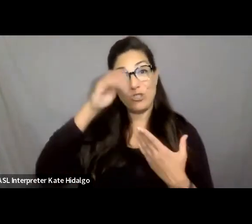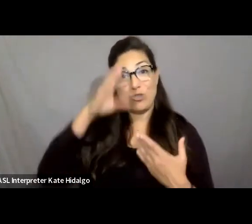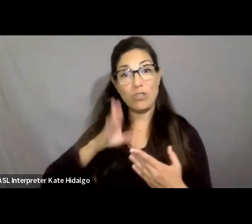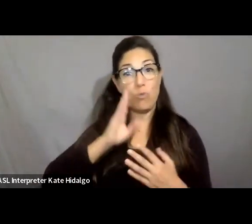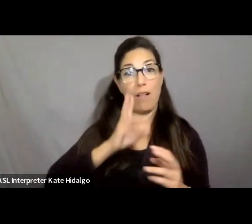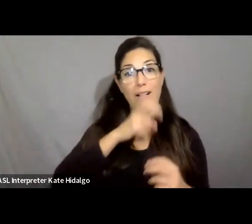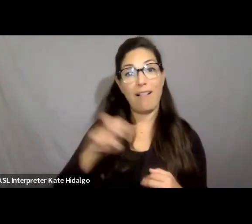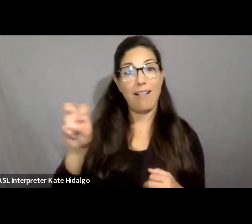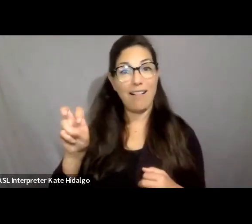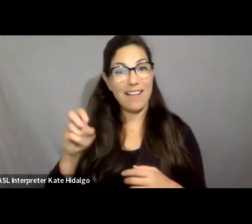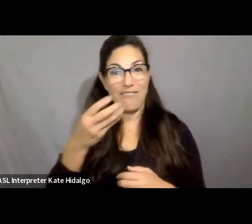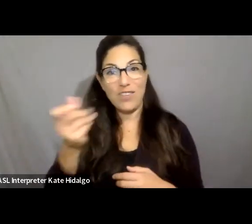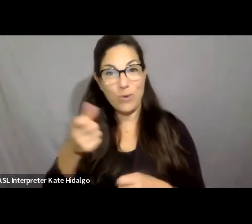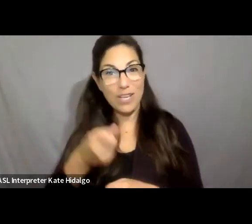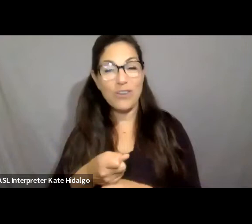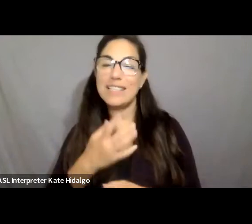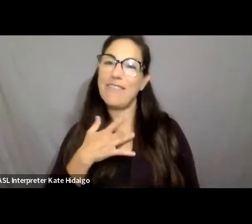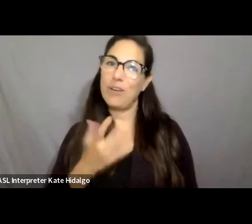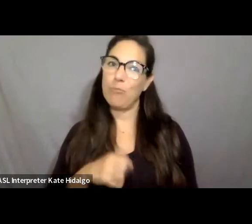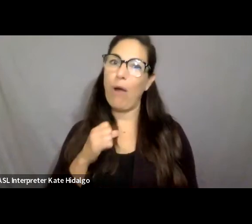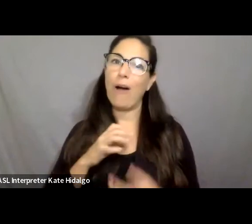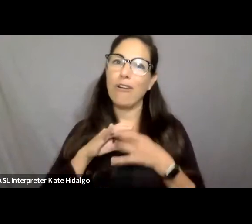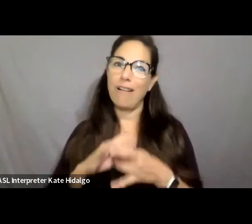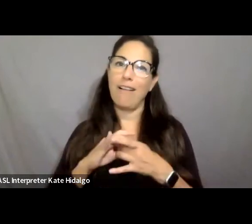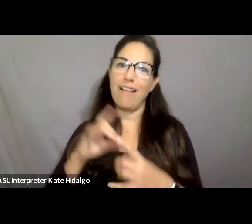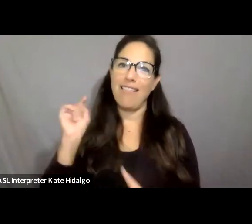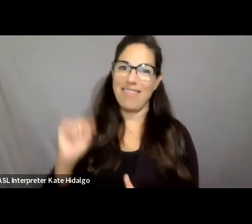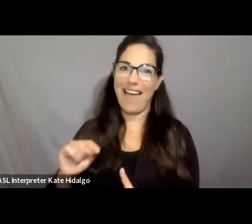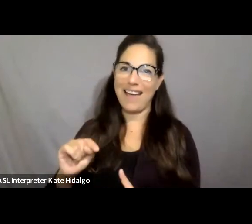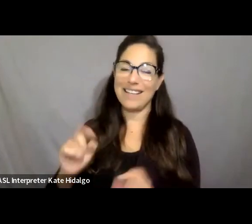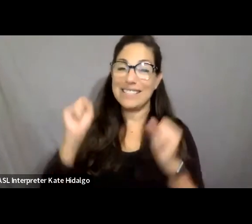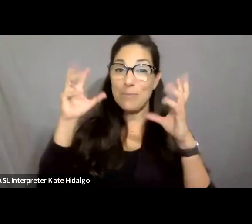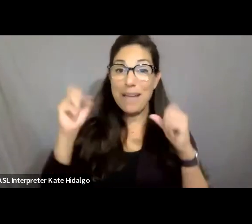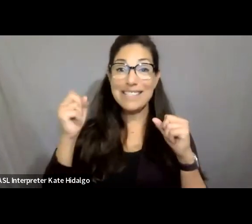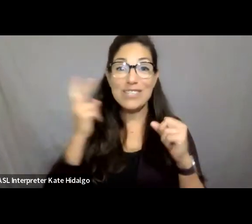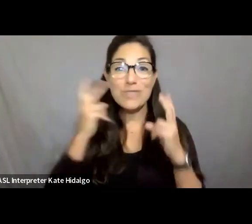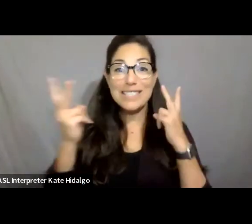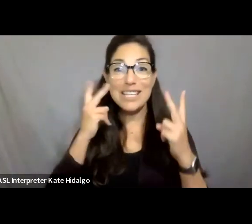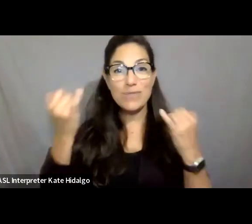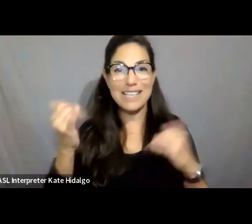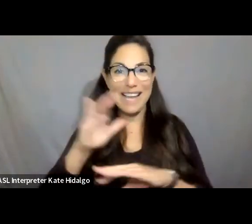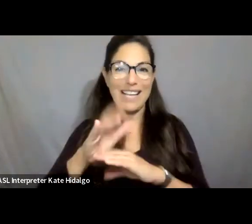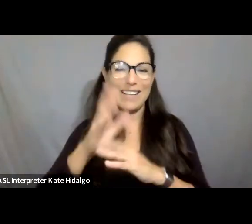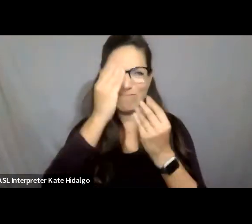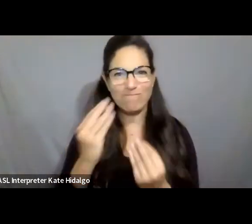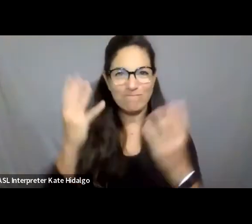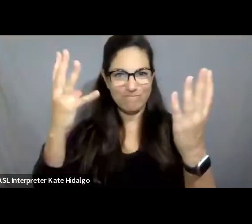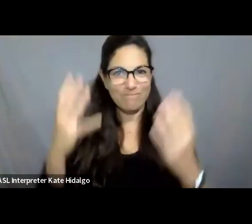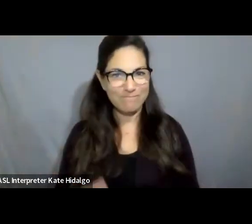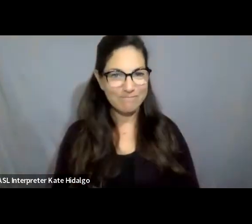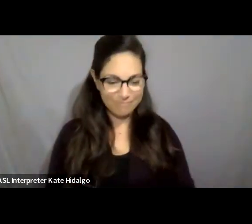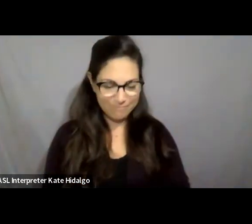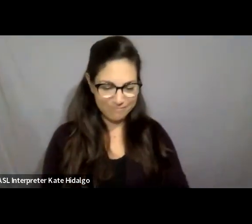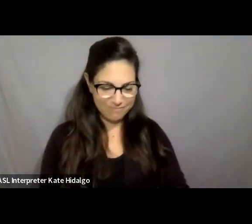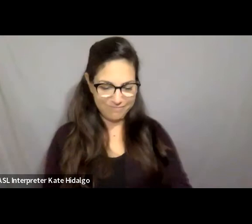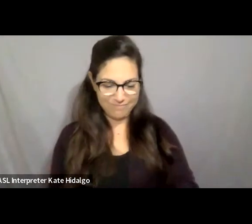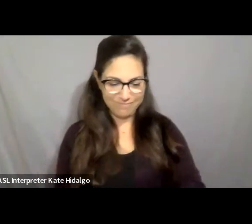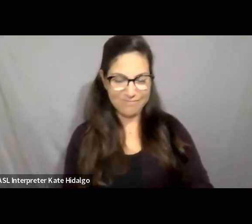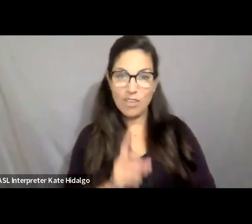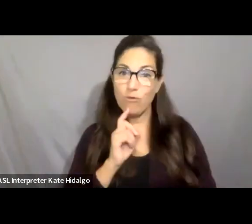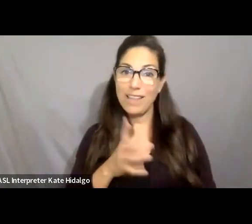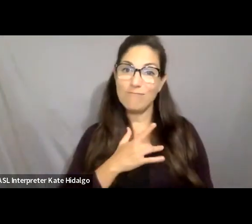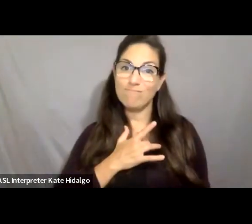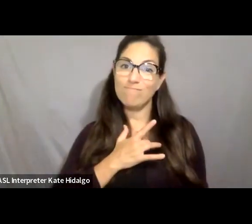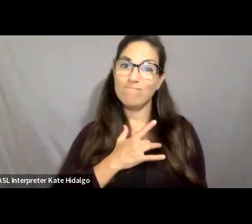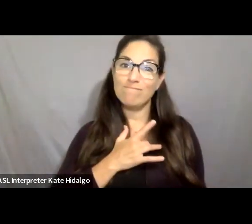years, and I'm proud of that. So it's been amazing to see you tonight, and I just want you to know that. So from the bottom of my heart, I just want to